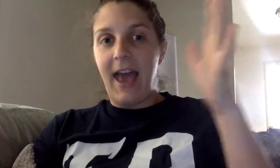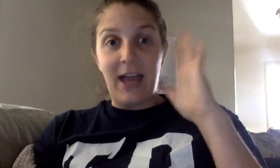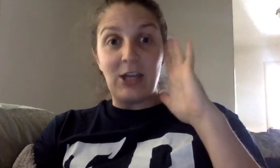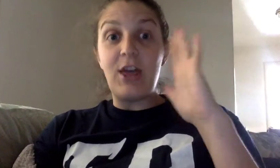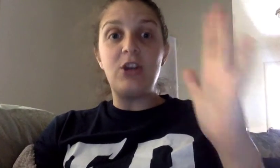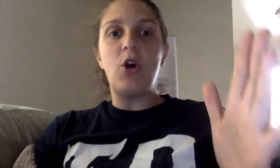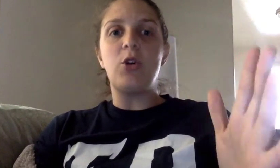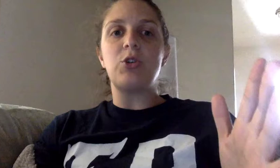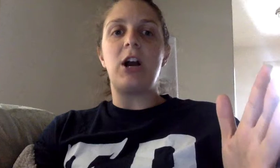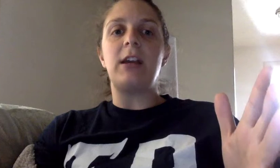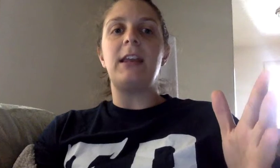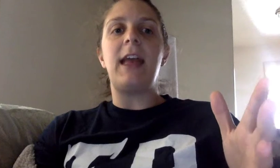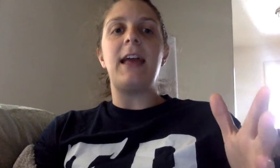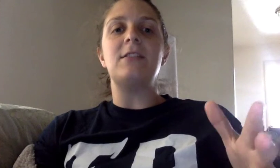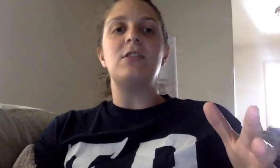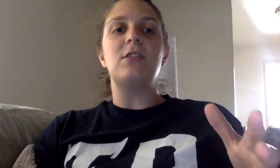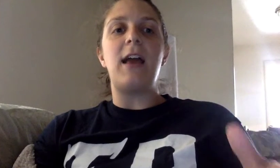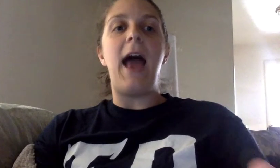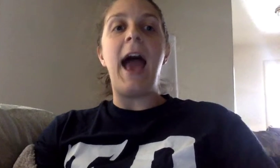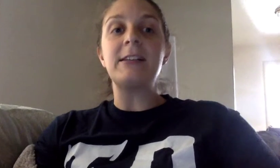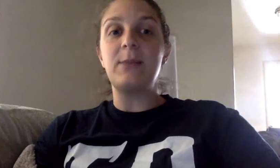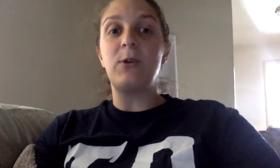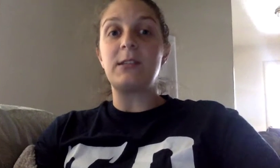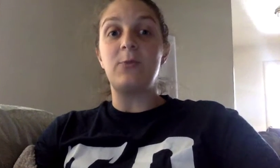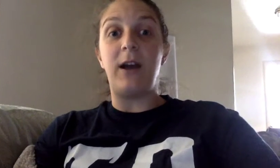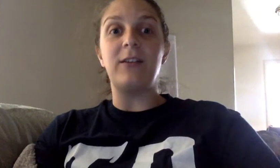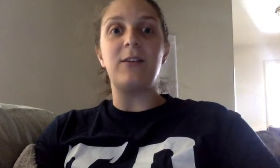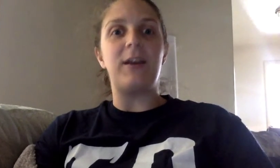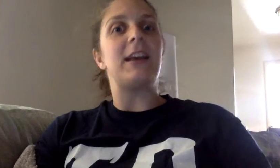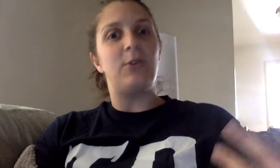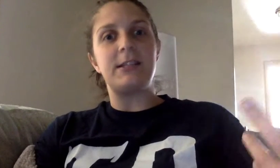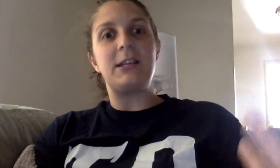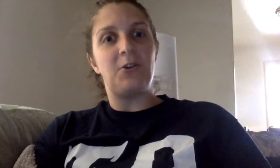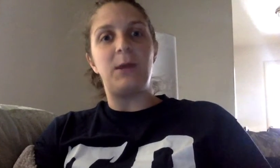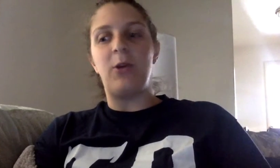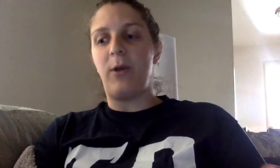and they know you're talking. And ask them once in a while if, like, can you guys hear me okay?